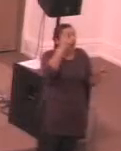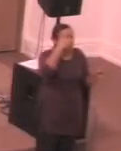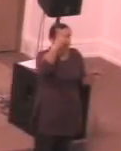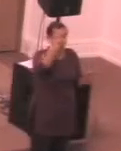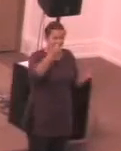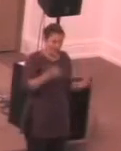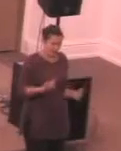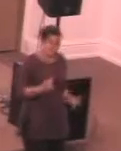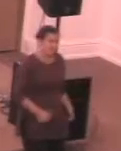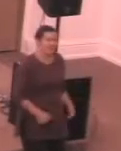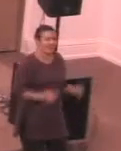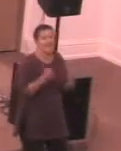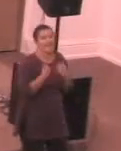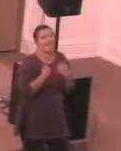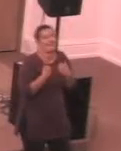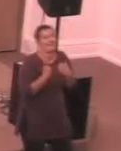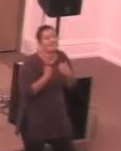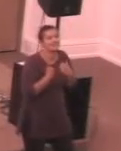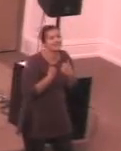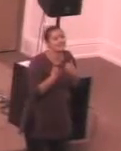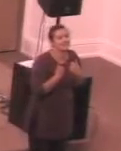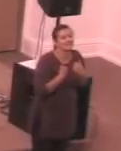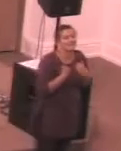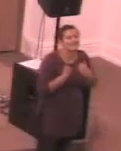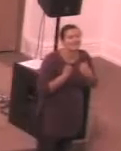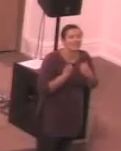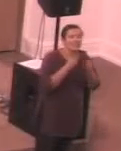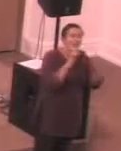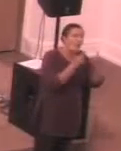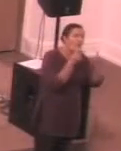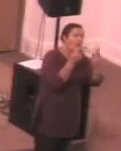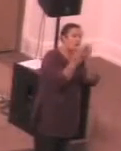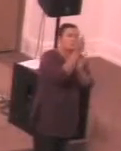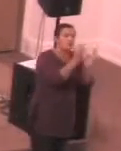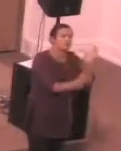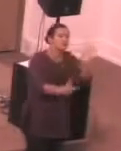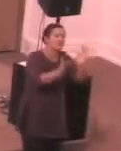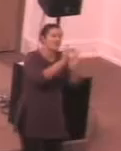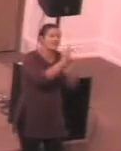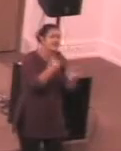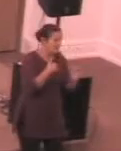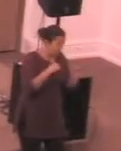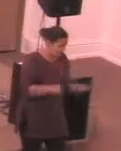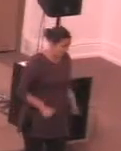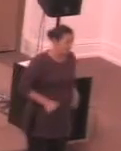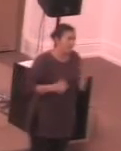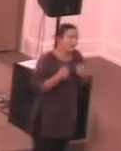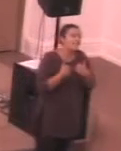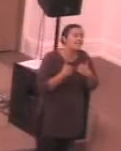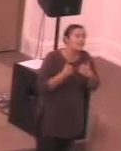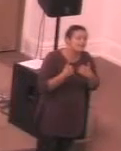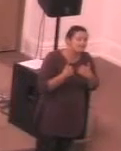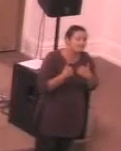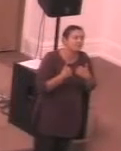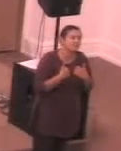alive. And it's all because of Jesus I'm alive.